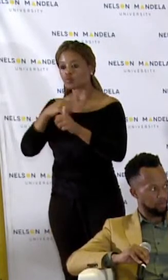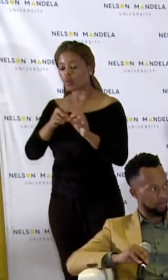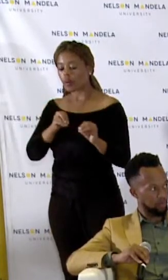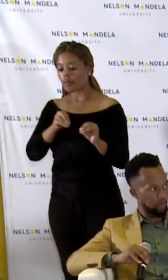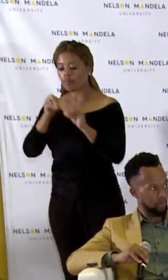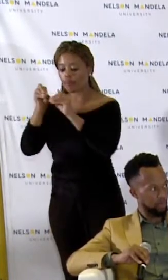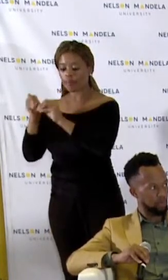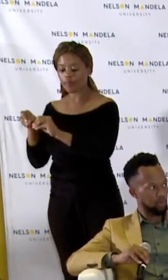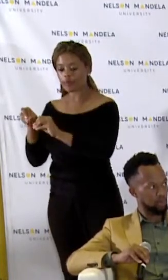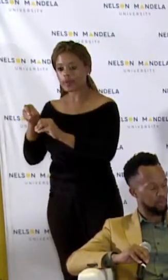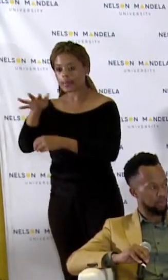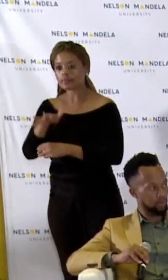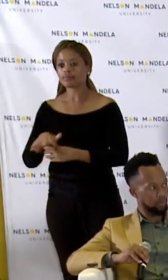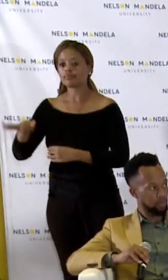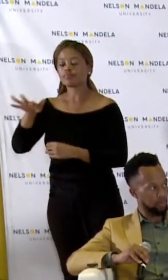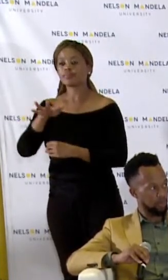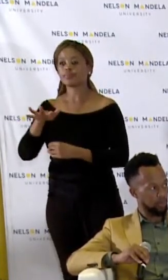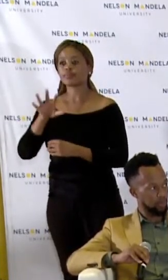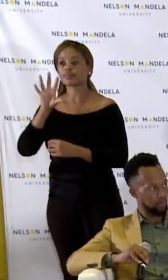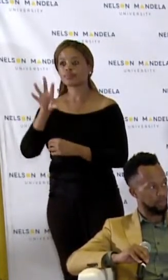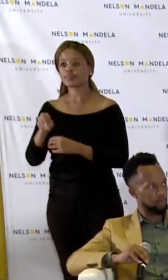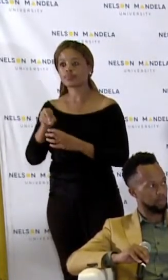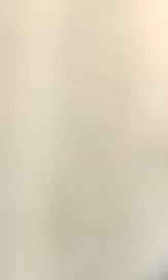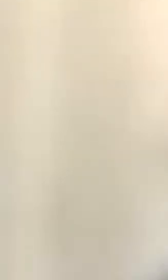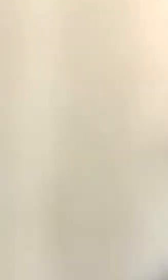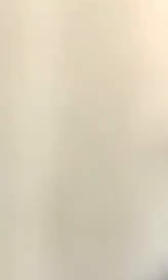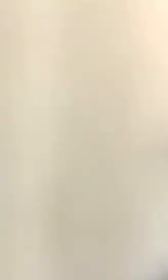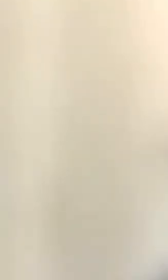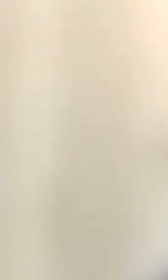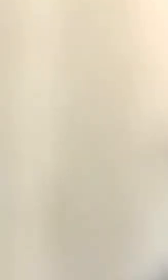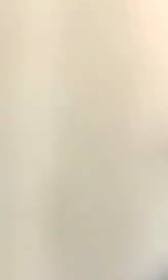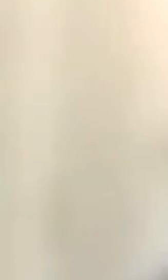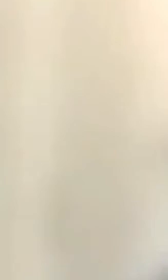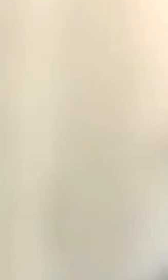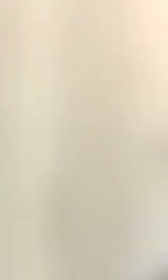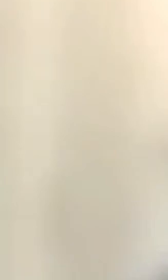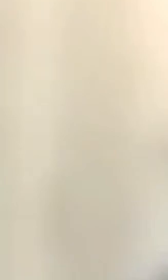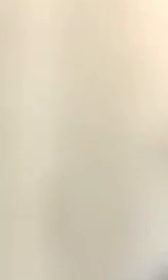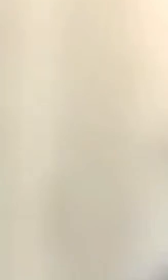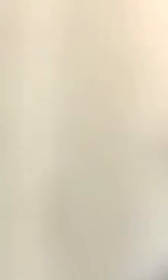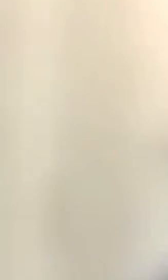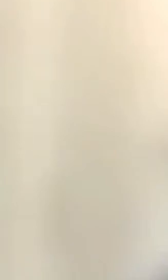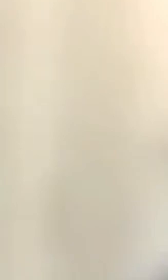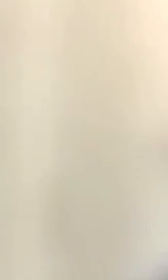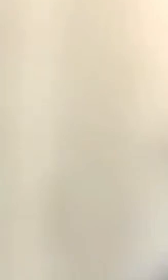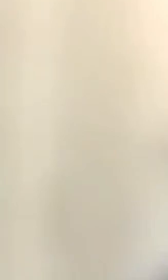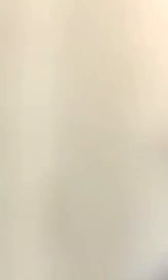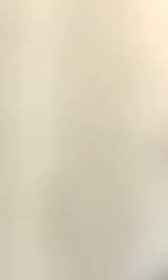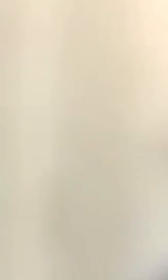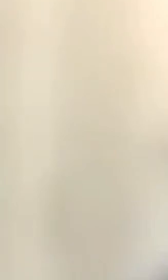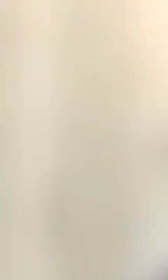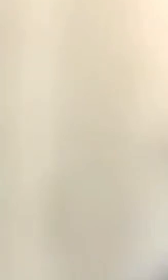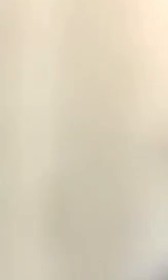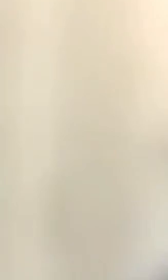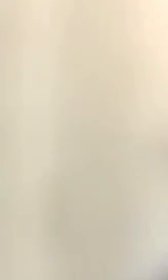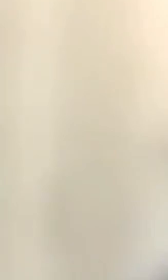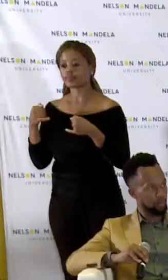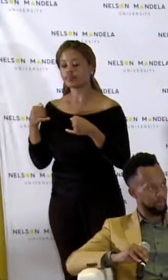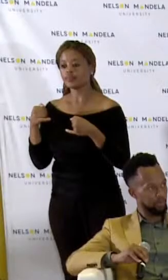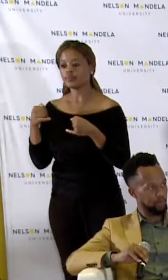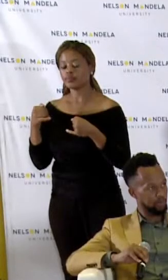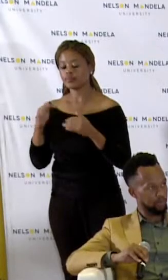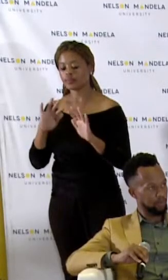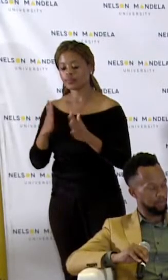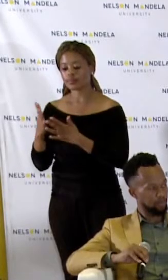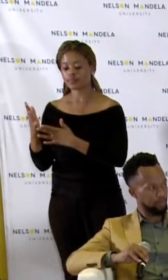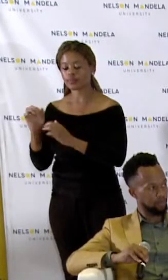a space where there's technologies, to a space where online is going to be dominating. So how do we